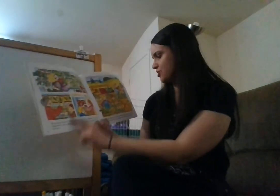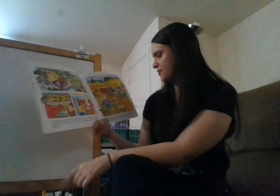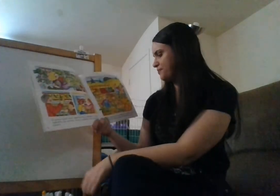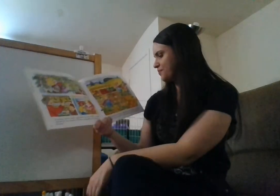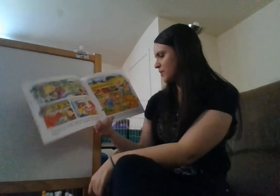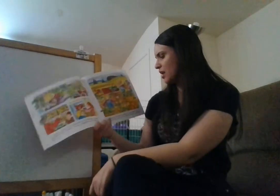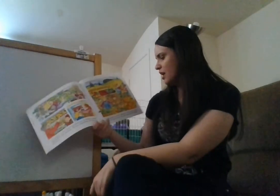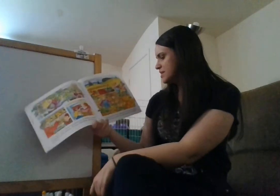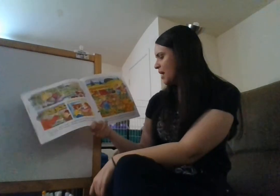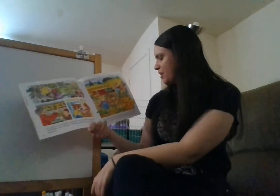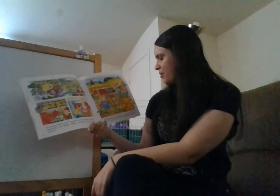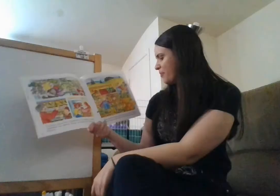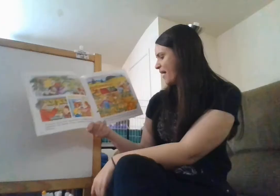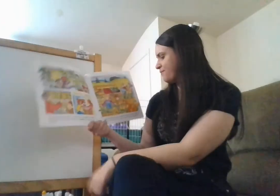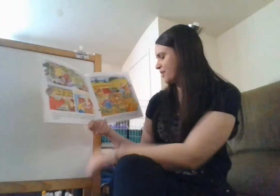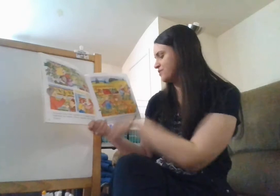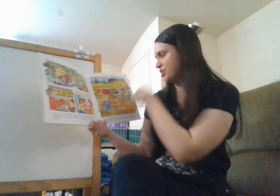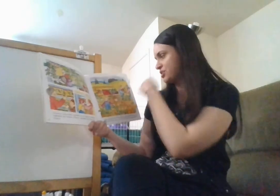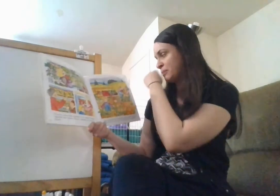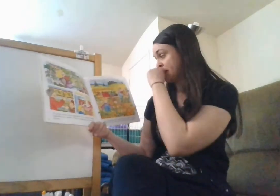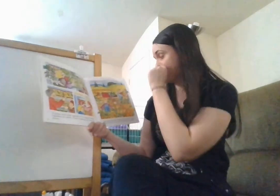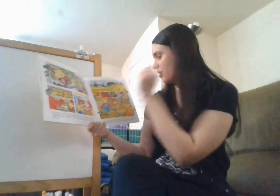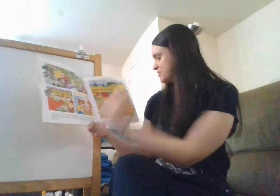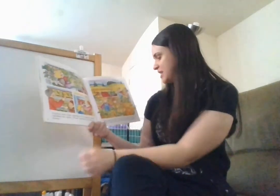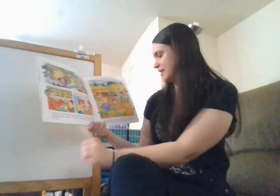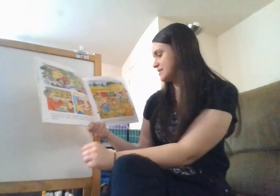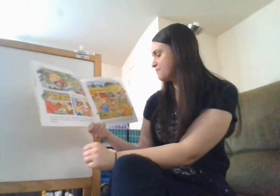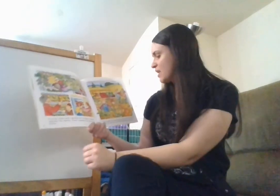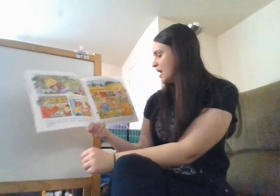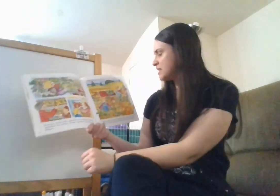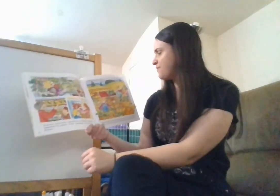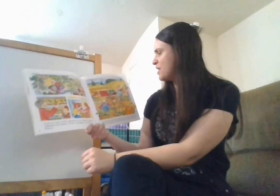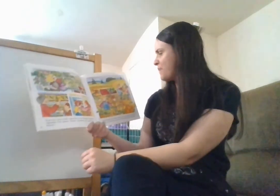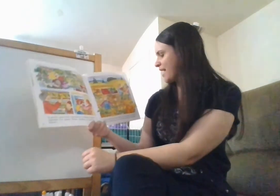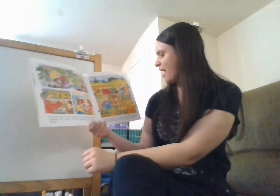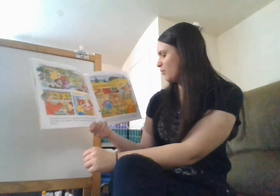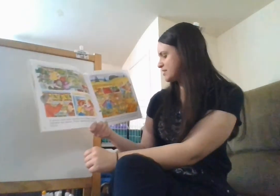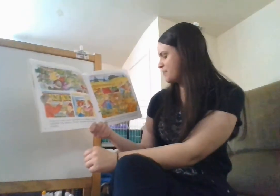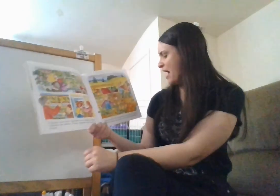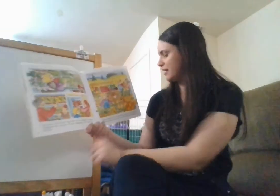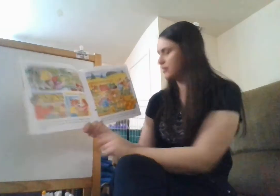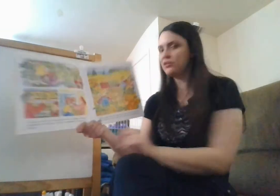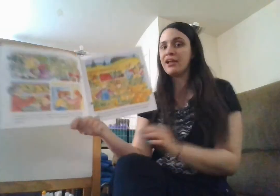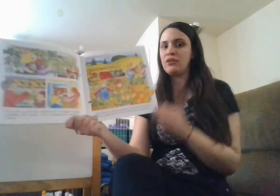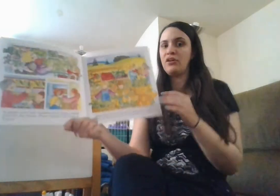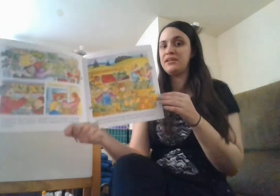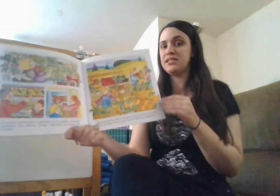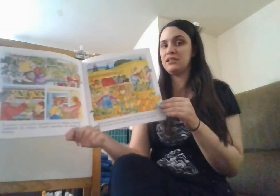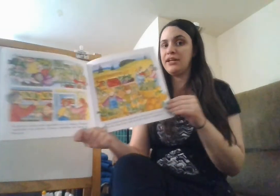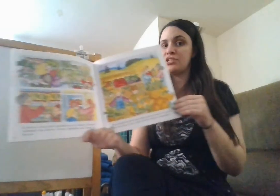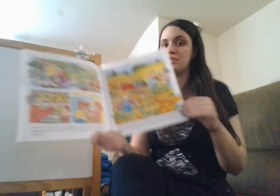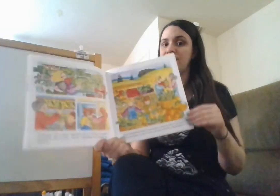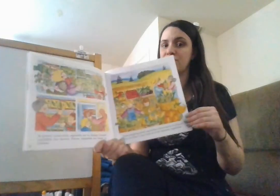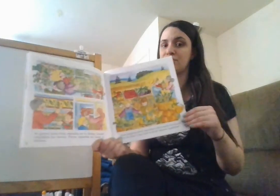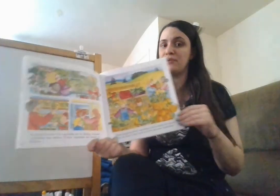section. Some people buy fresh vegetables at farm stands. It's fun to pick out what to buy. Look at all these delicious